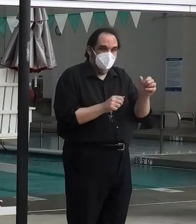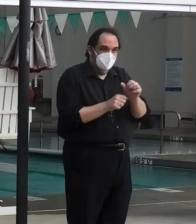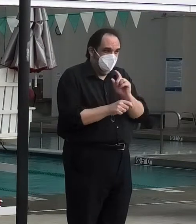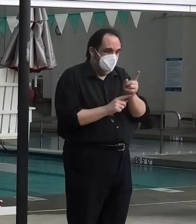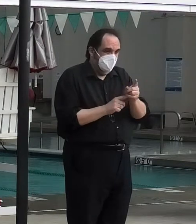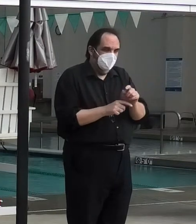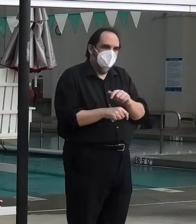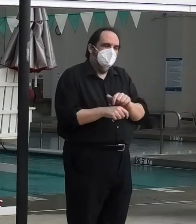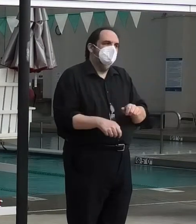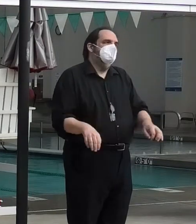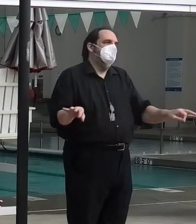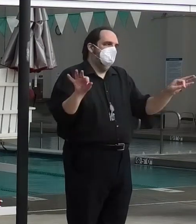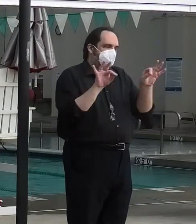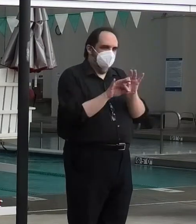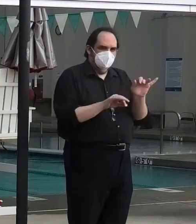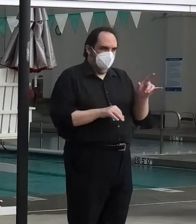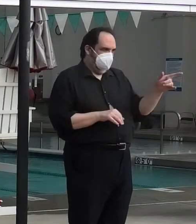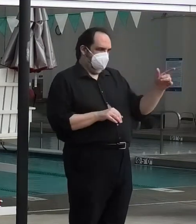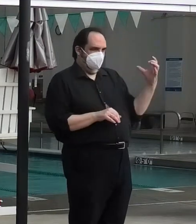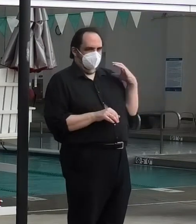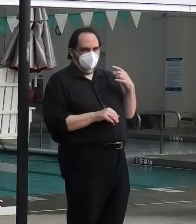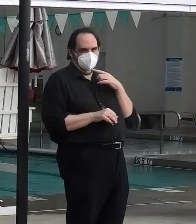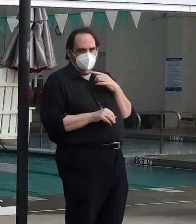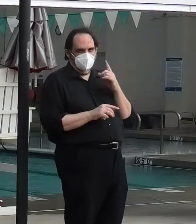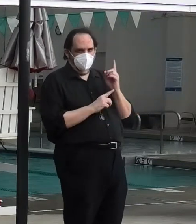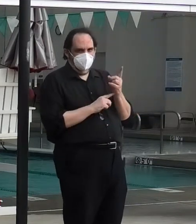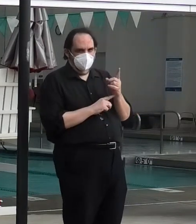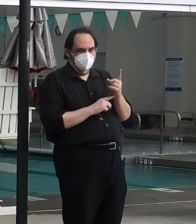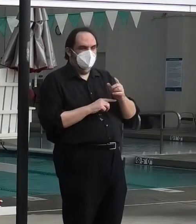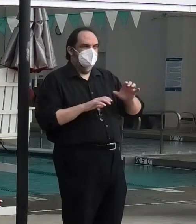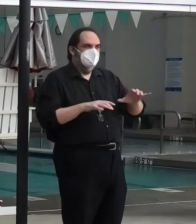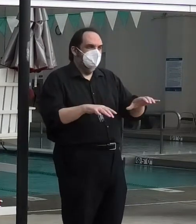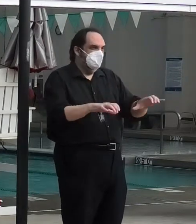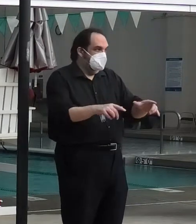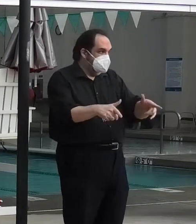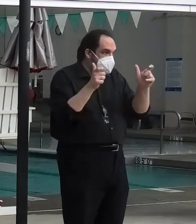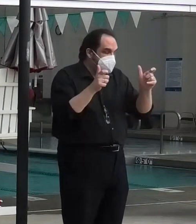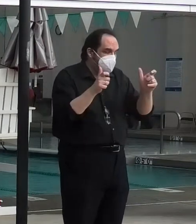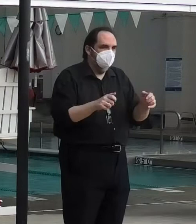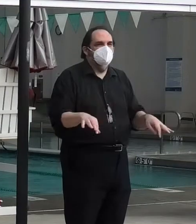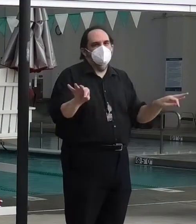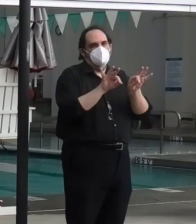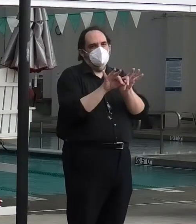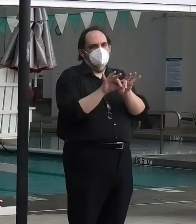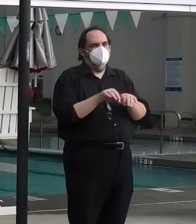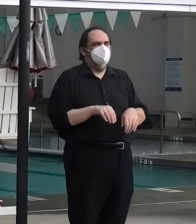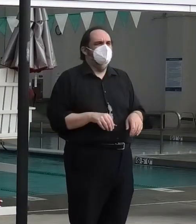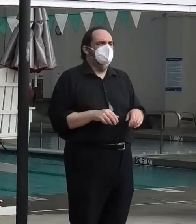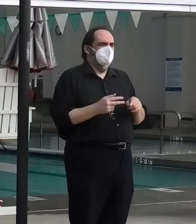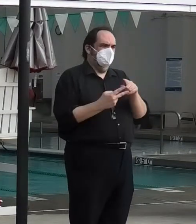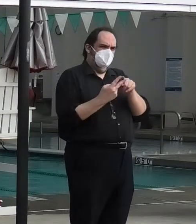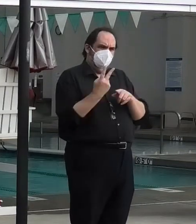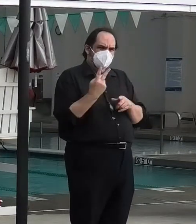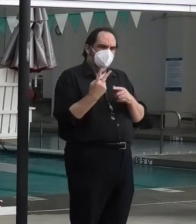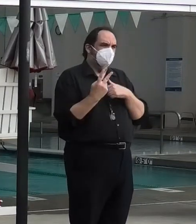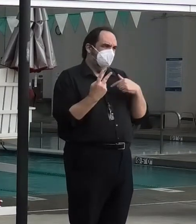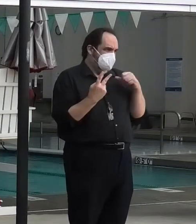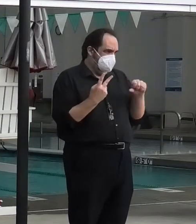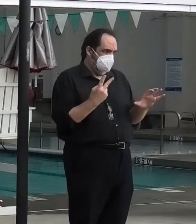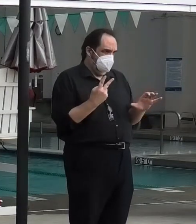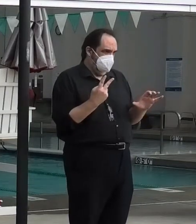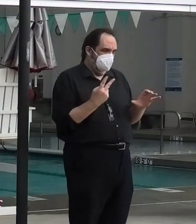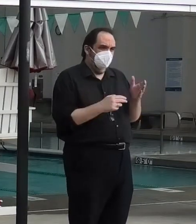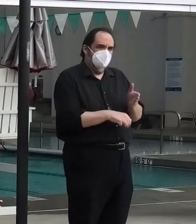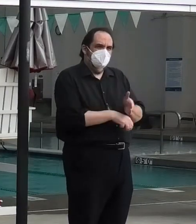matters. As the chief just said a moment ago, taking action matters. There are two things that we can do